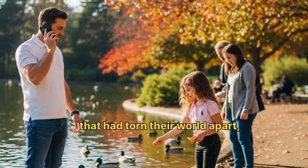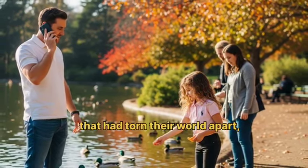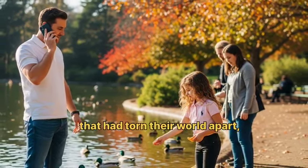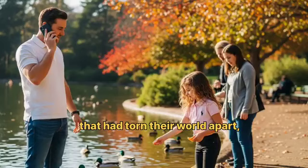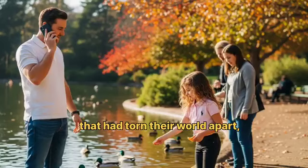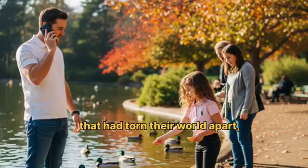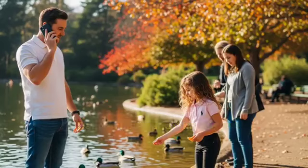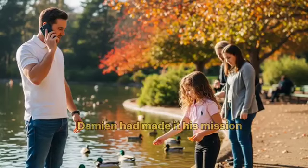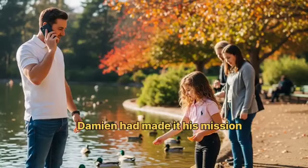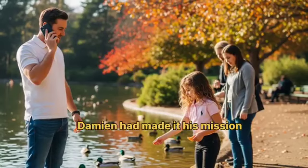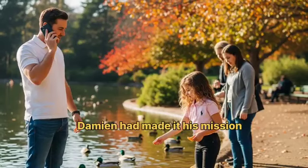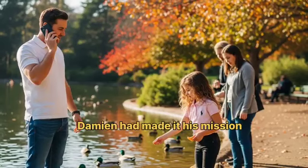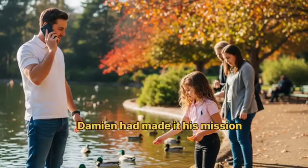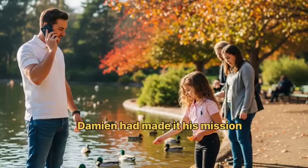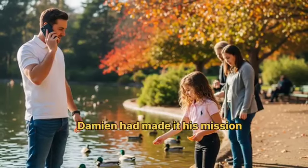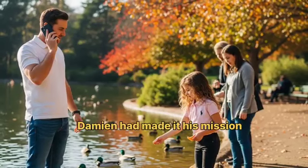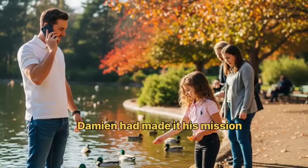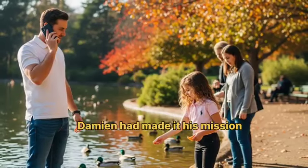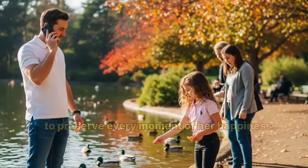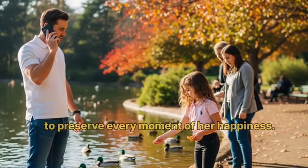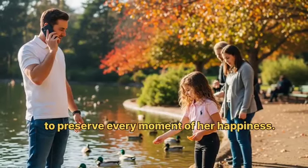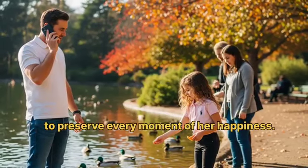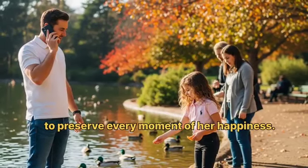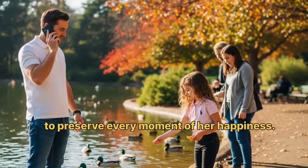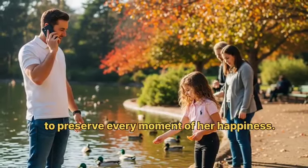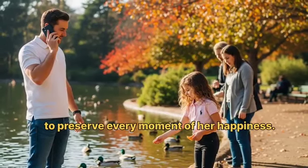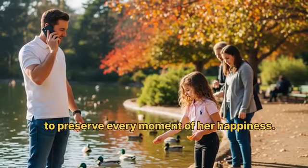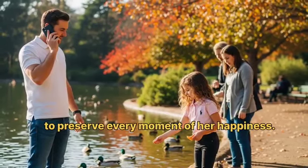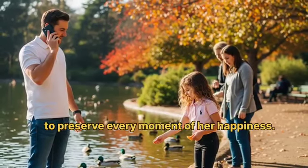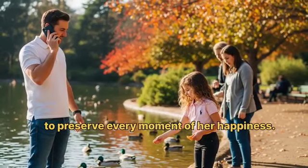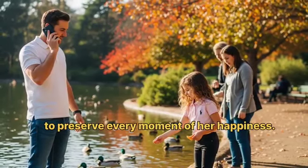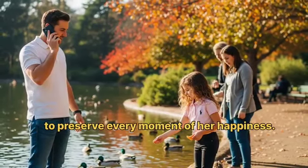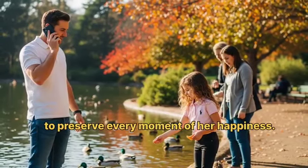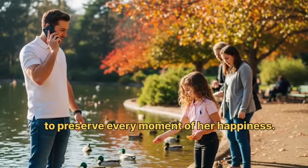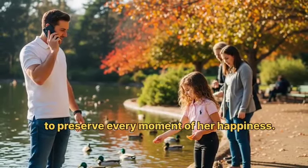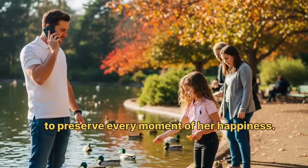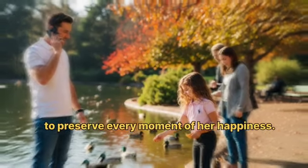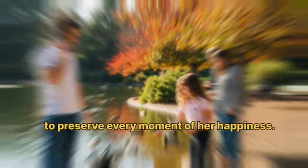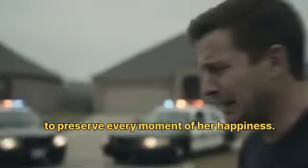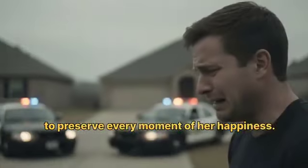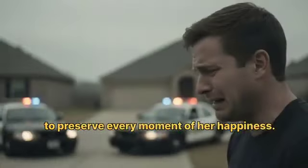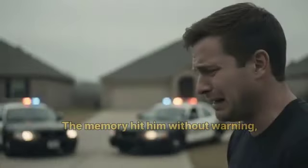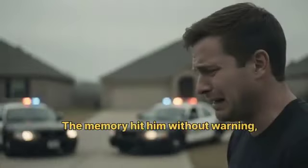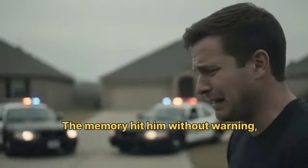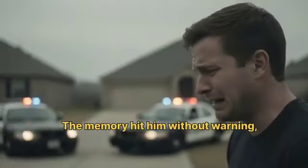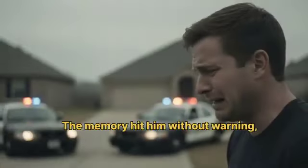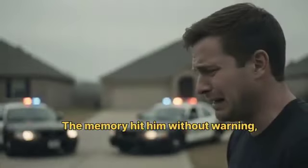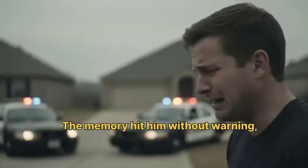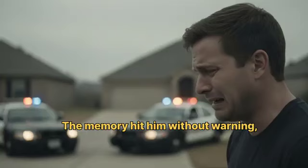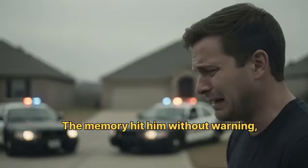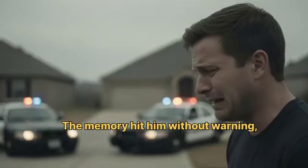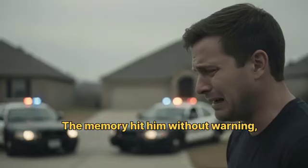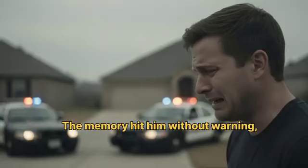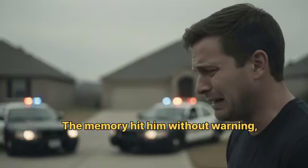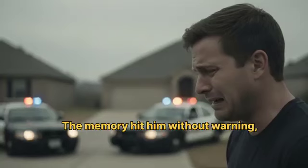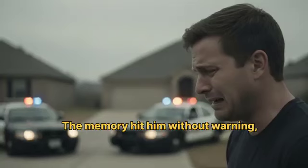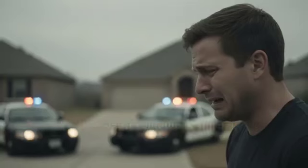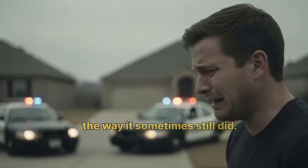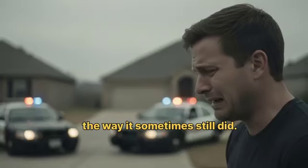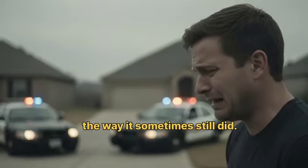apart, Damien had made it his mission to preserve every moment of her happiness. The memory hit him without warning, the way it